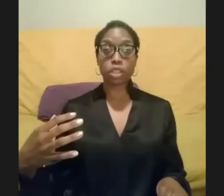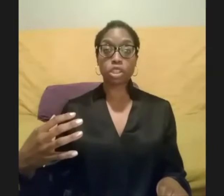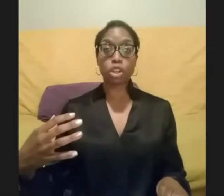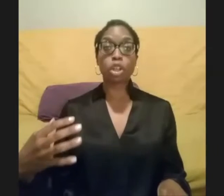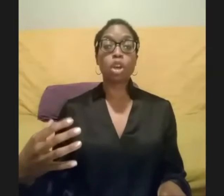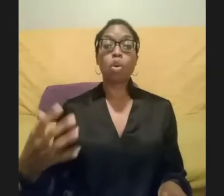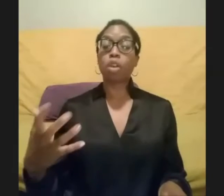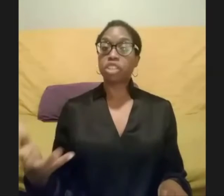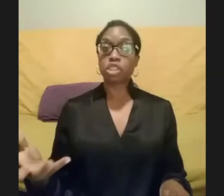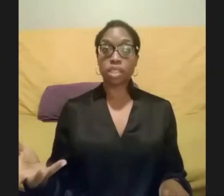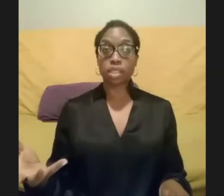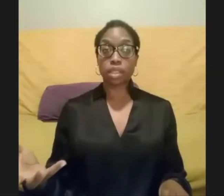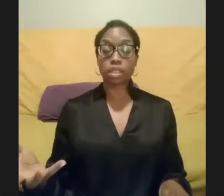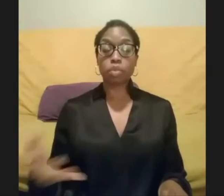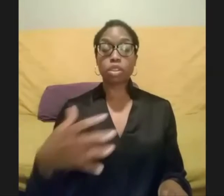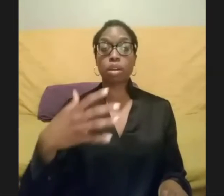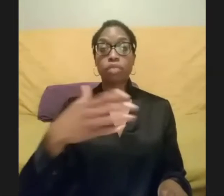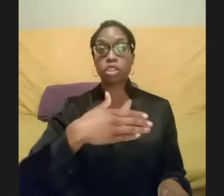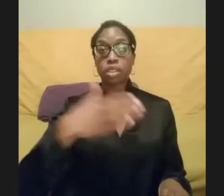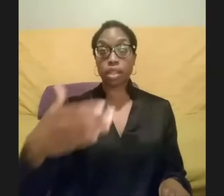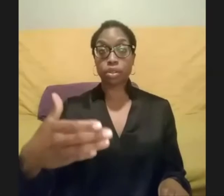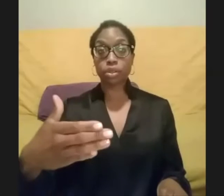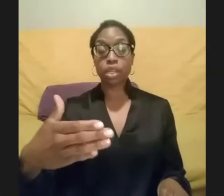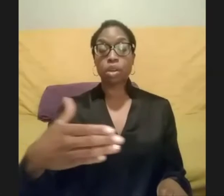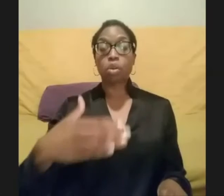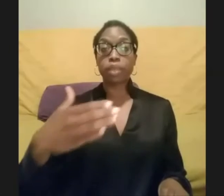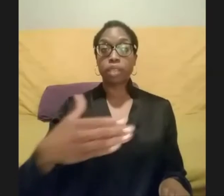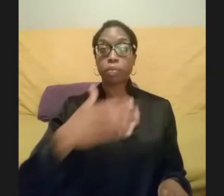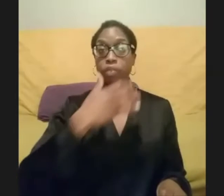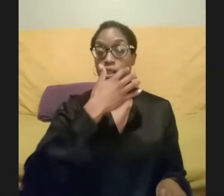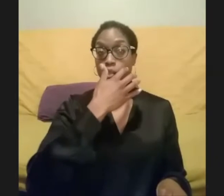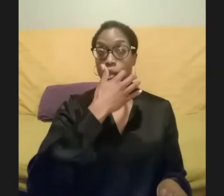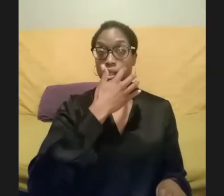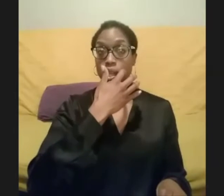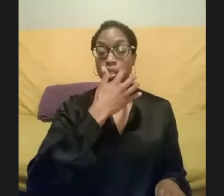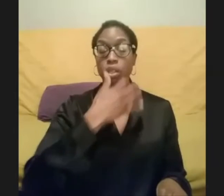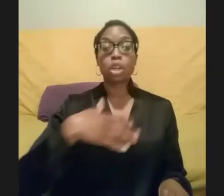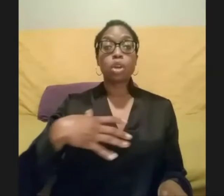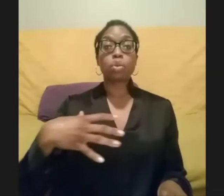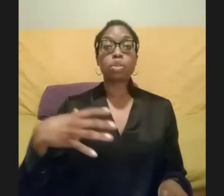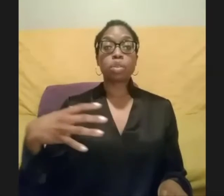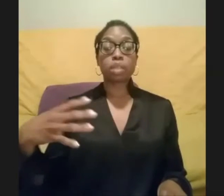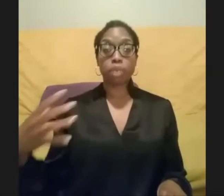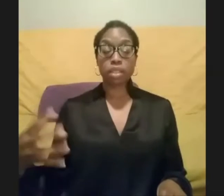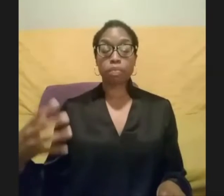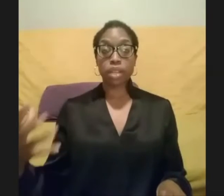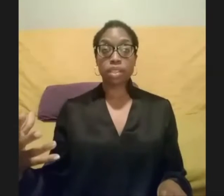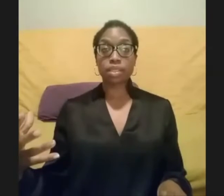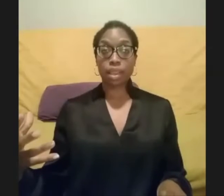practitioner, or physician's assistant. These are called physician extenders or mid-level providers as well as a doctor who do the breast exam.